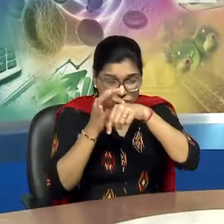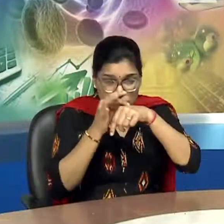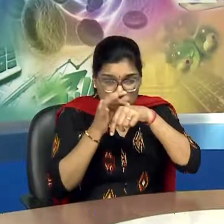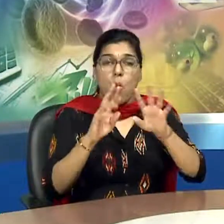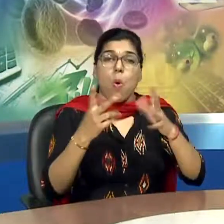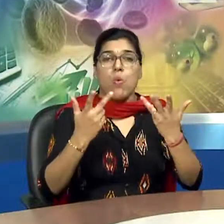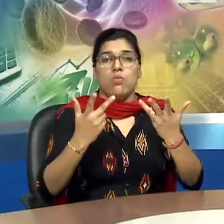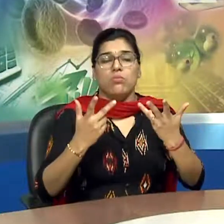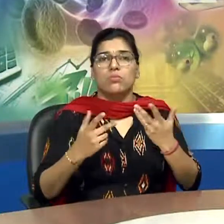as